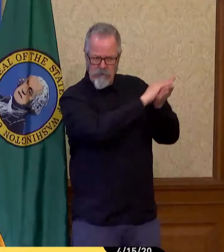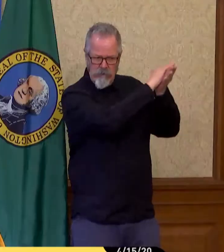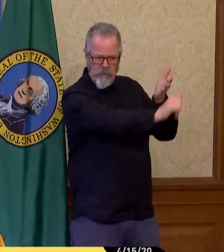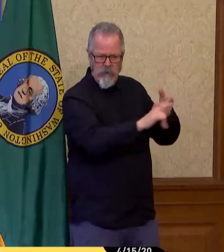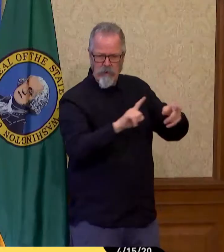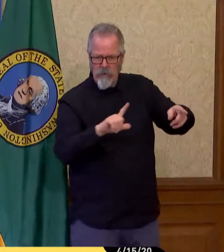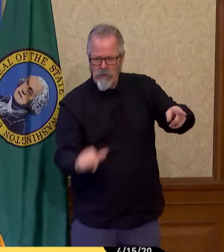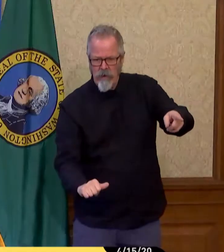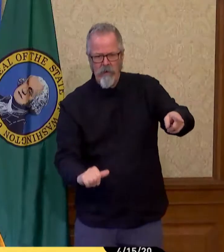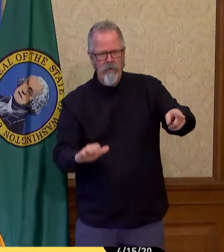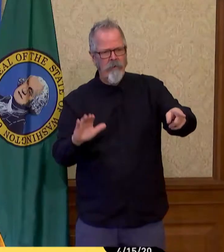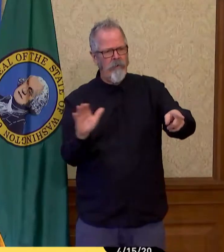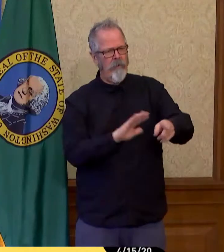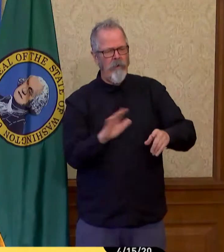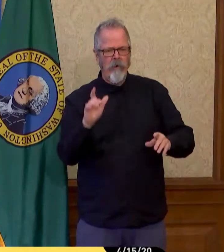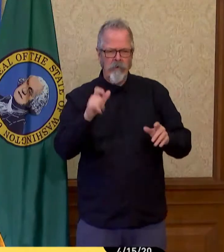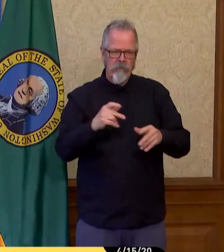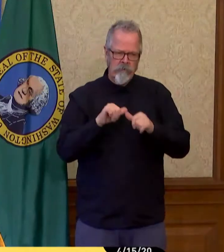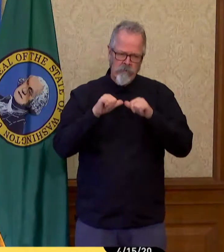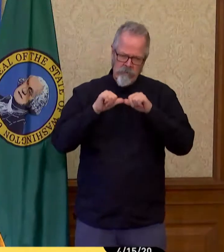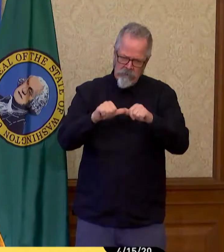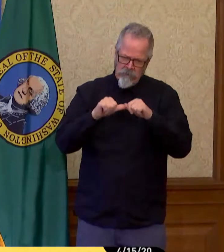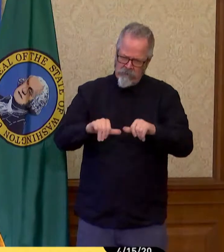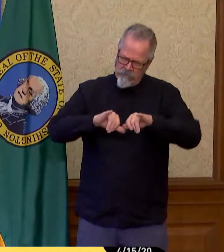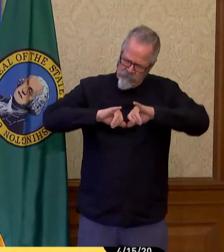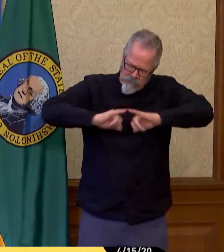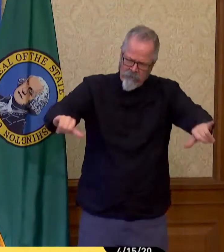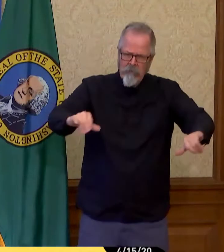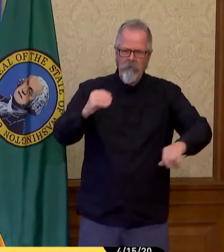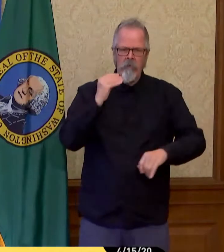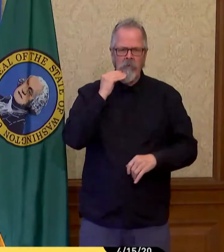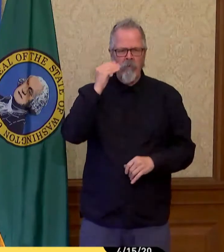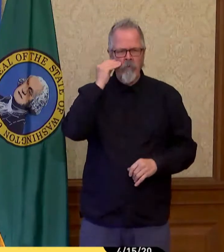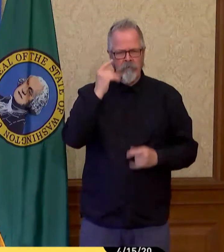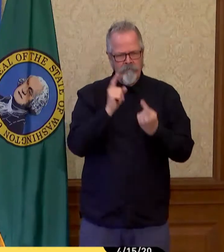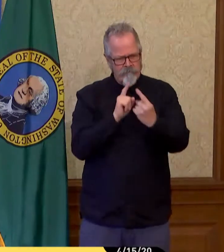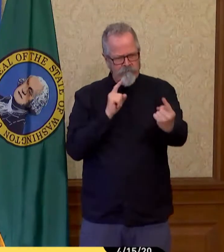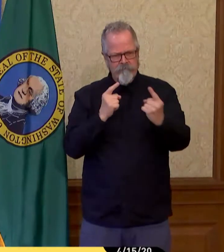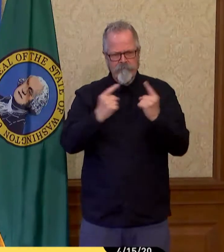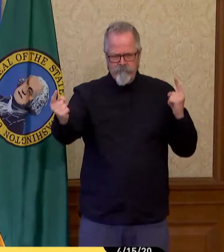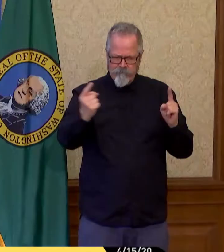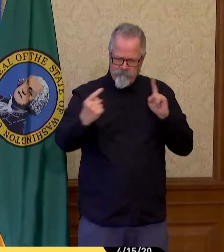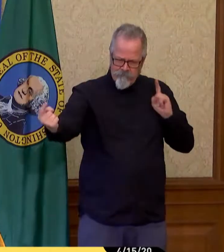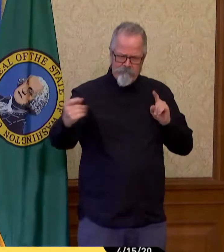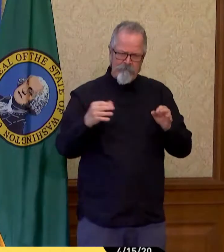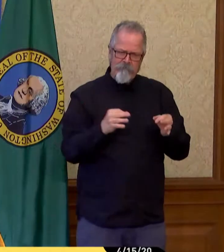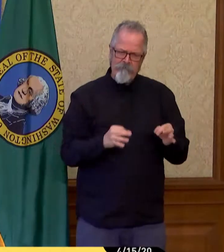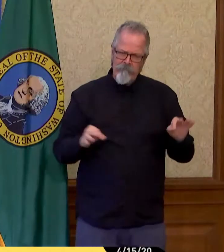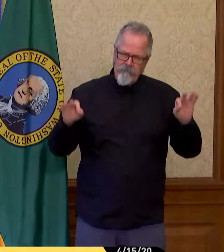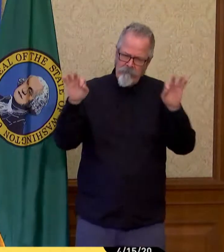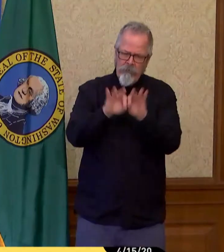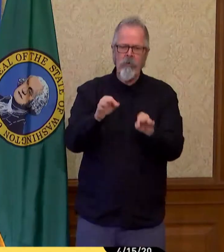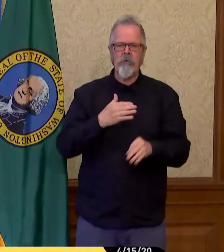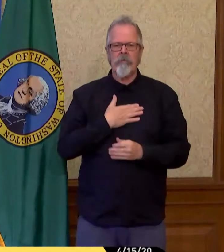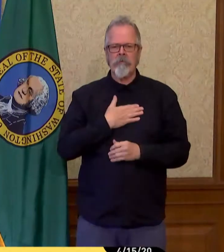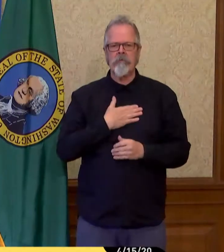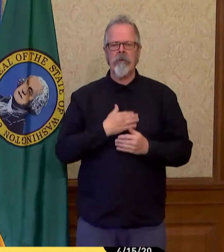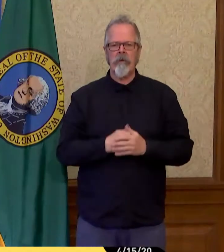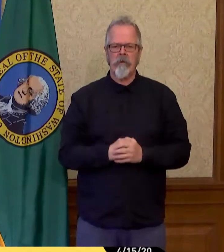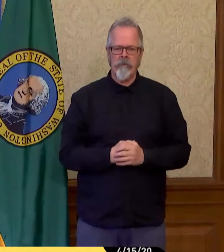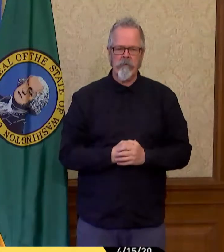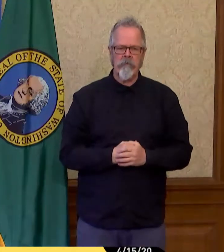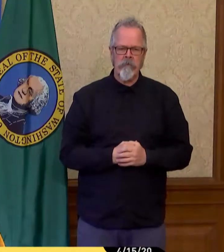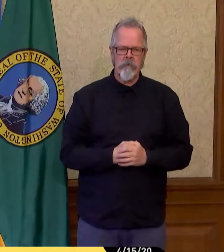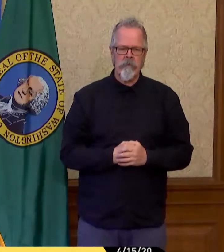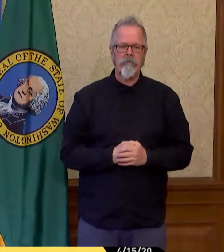region where it might be safe to take some of these measures off. Now, I'll show you another